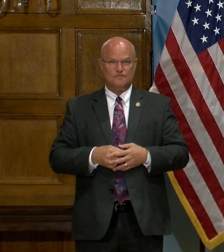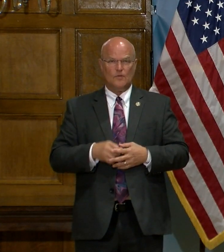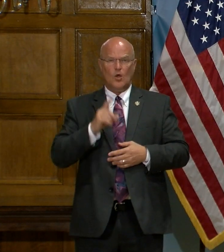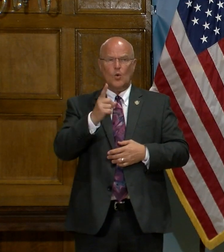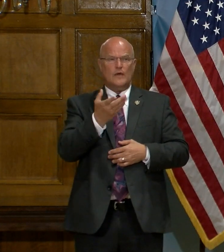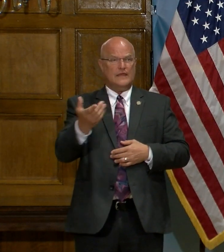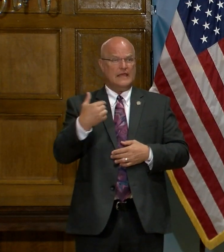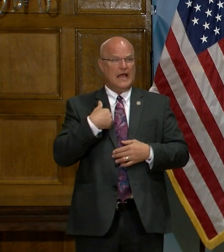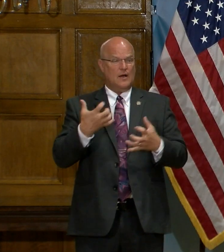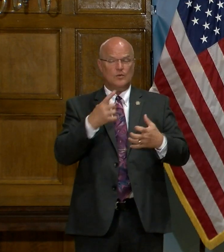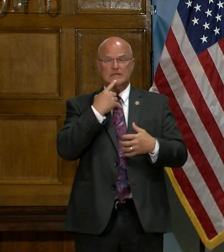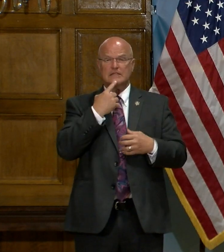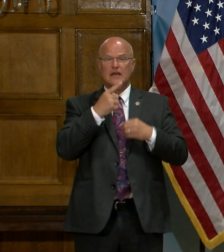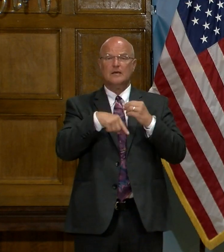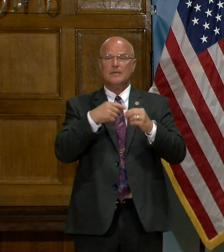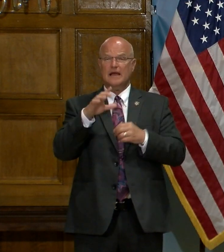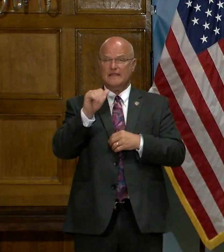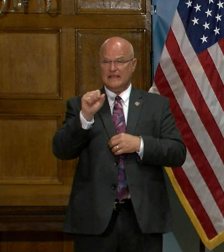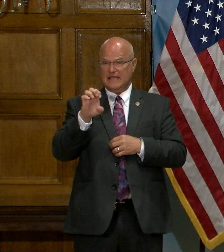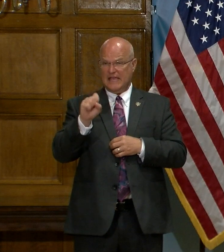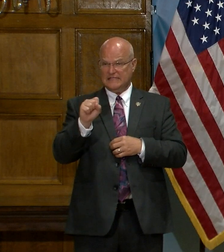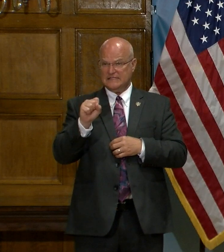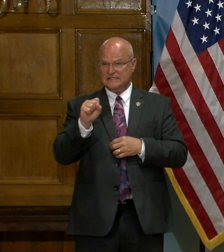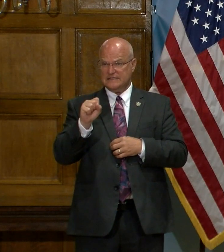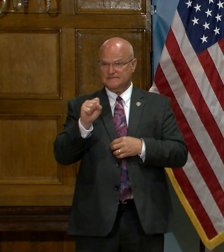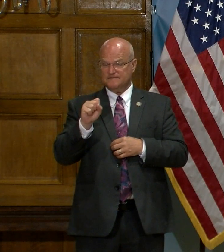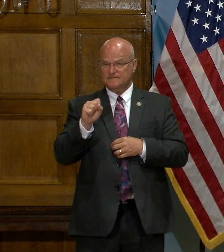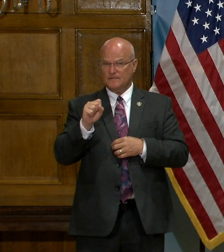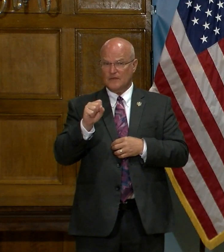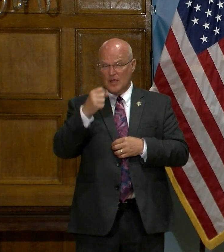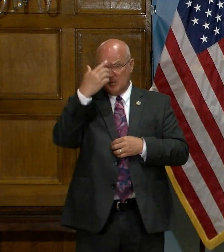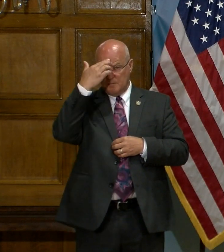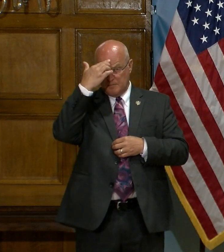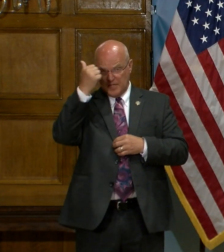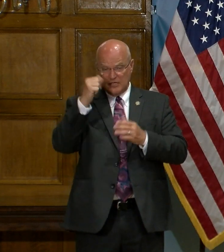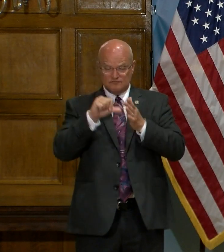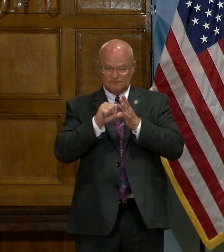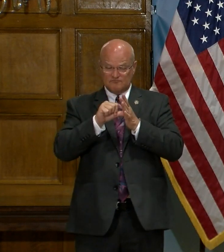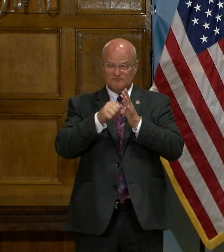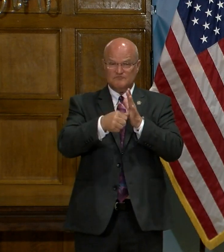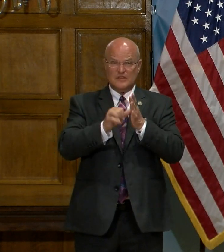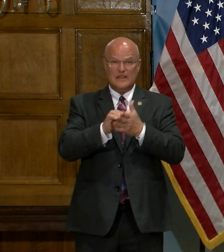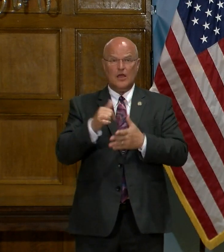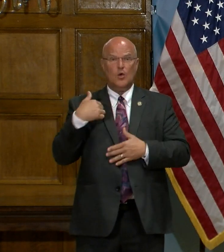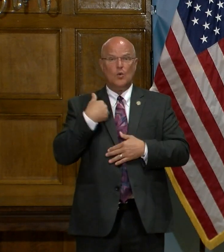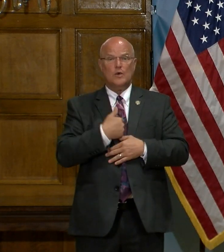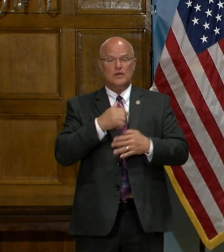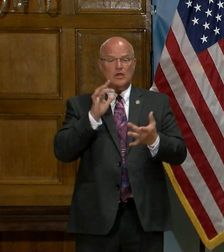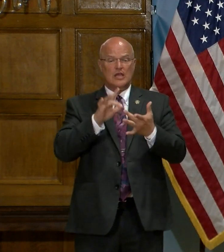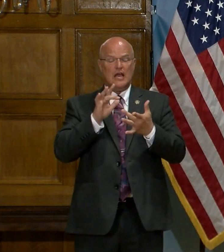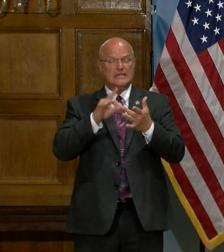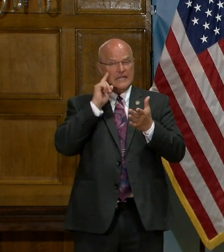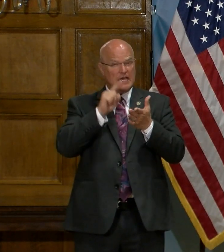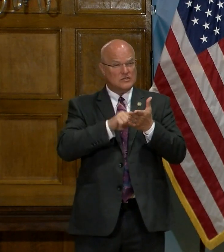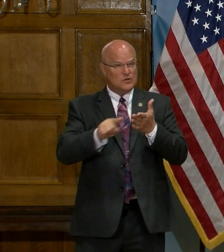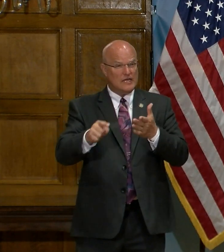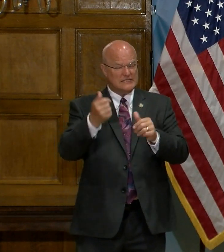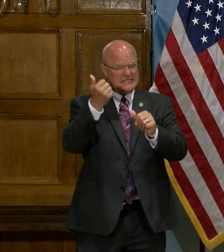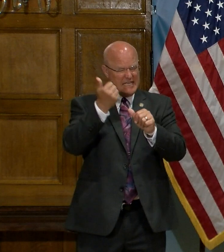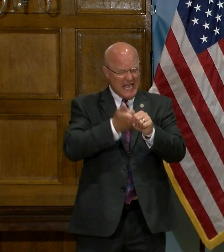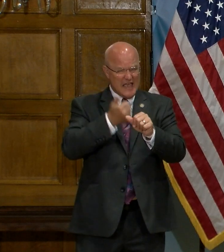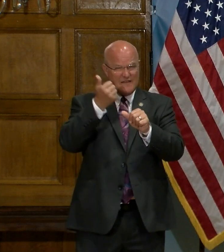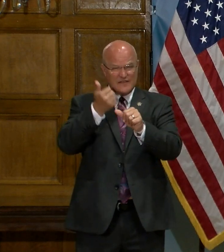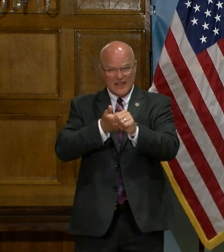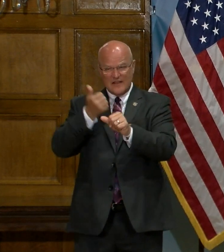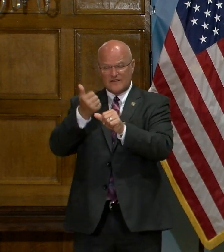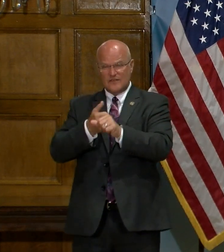One point I wanted to make about these cases, just to, because we emphasize that we do contact tracing on each of